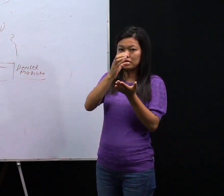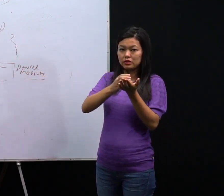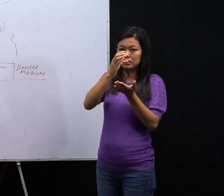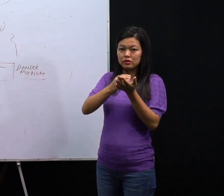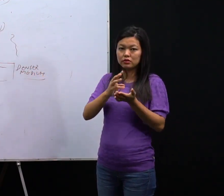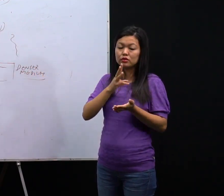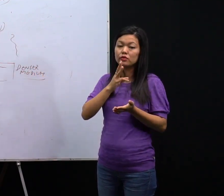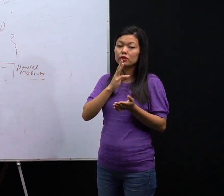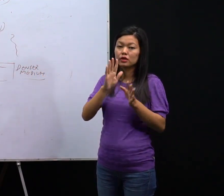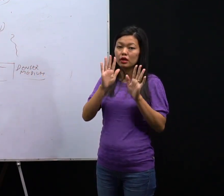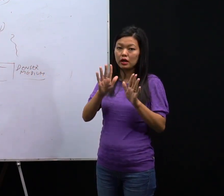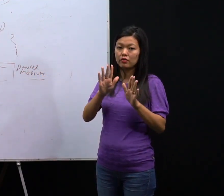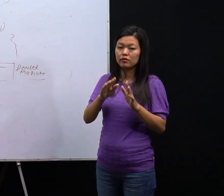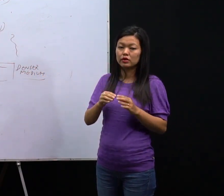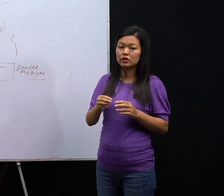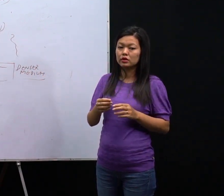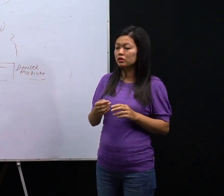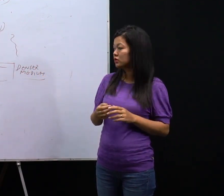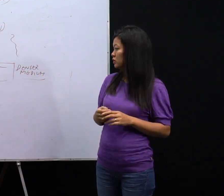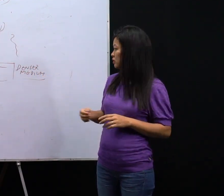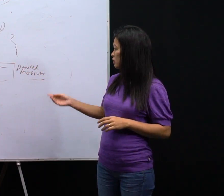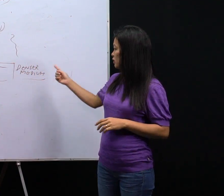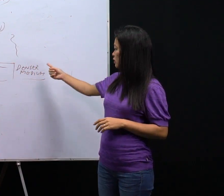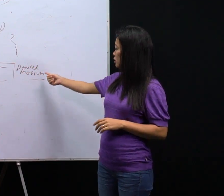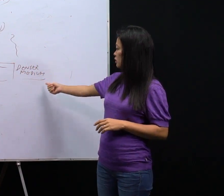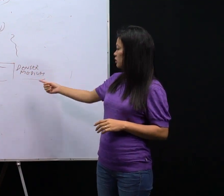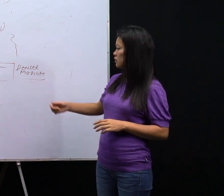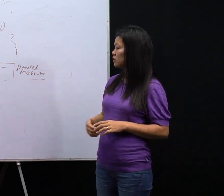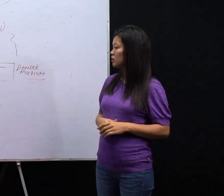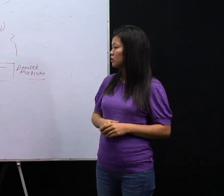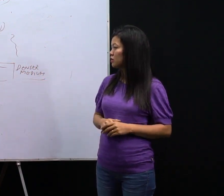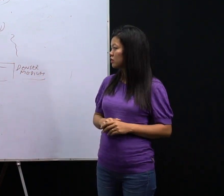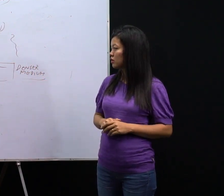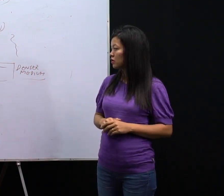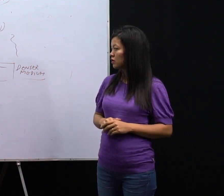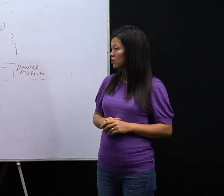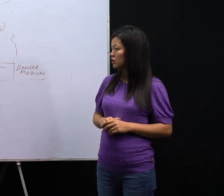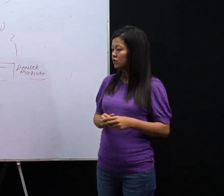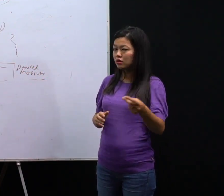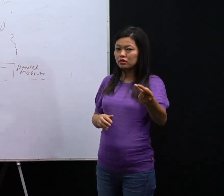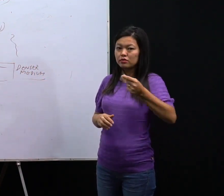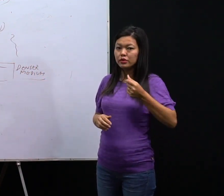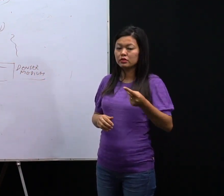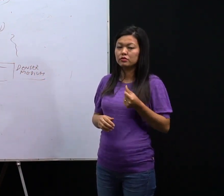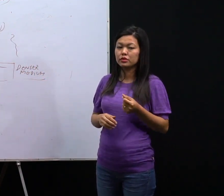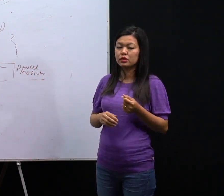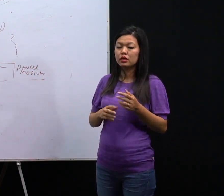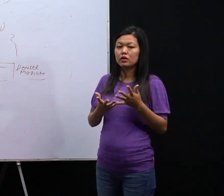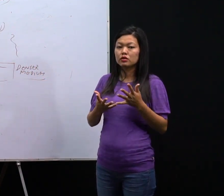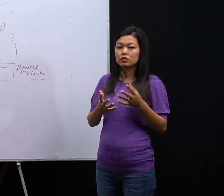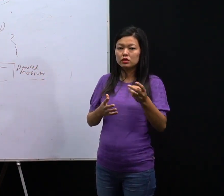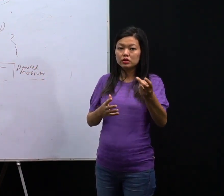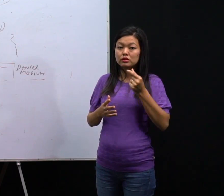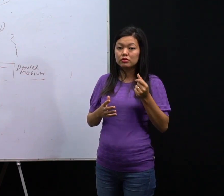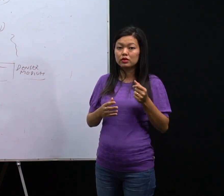So students, just like assuming, okay, now just you think it like the speed of light will be faster in air or